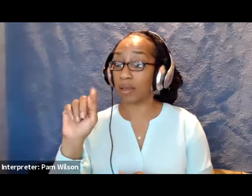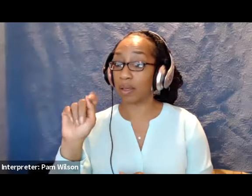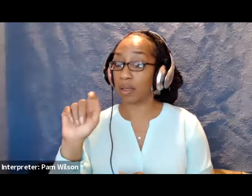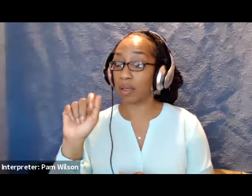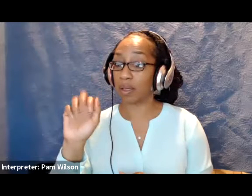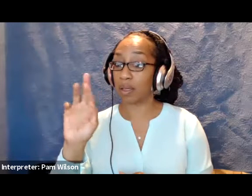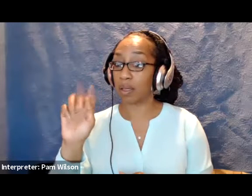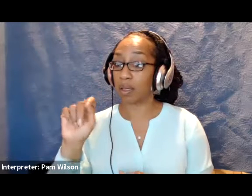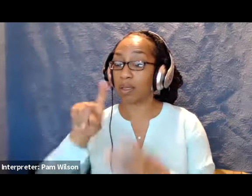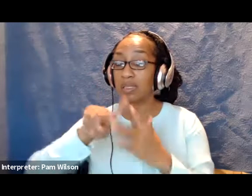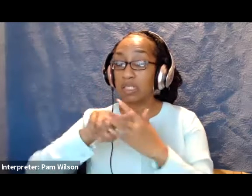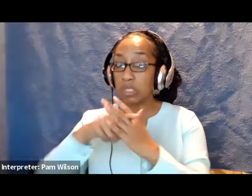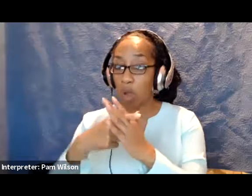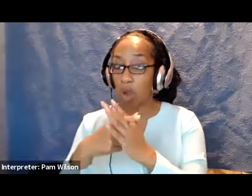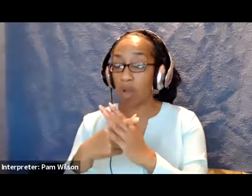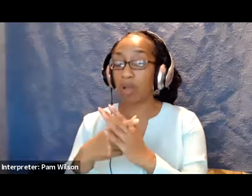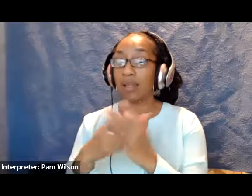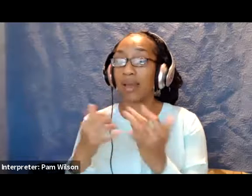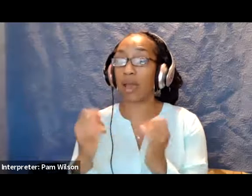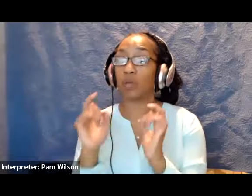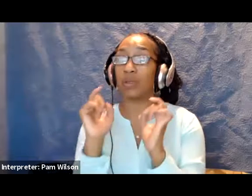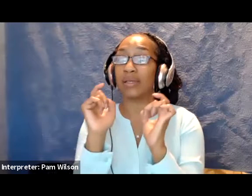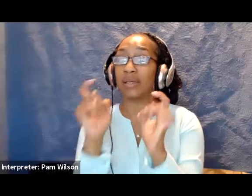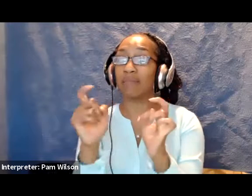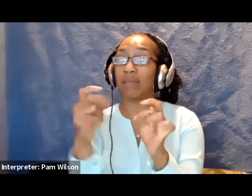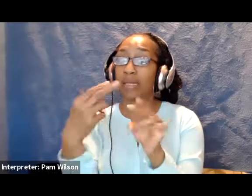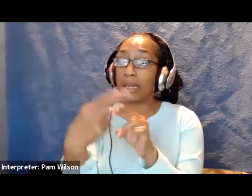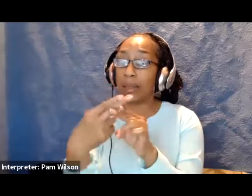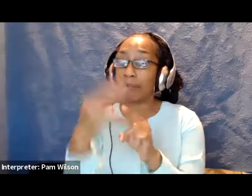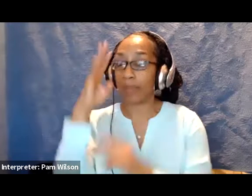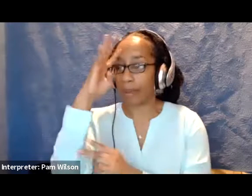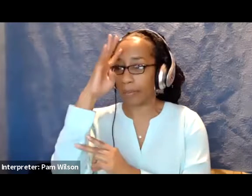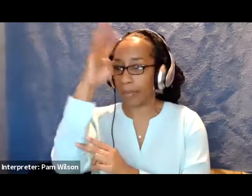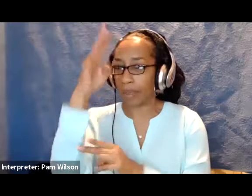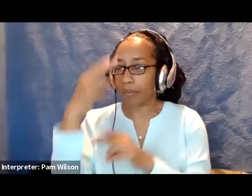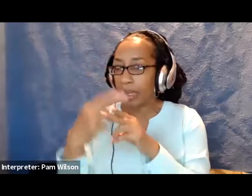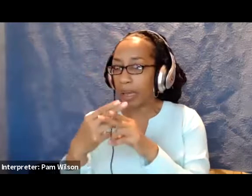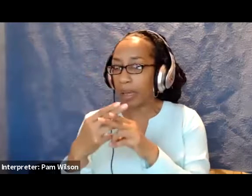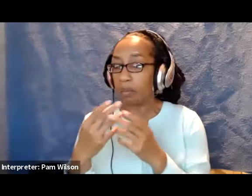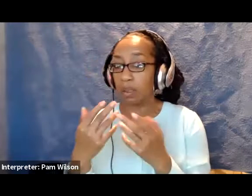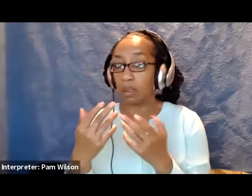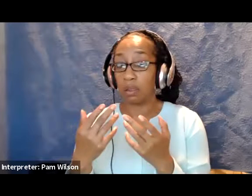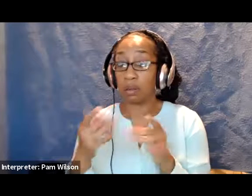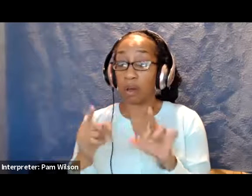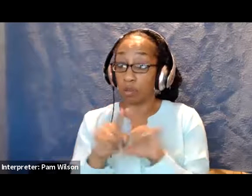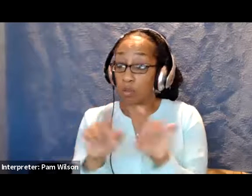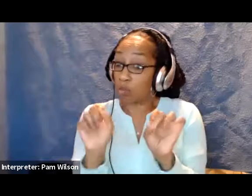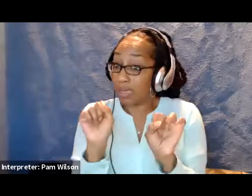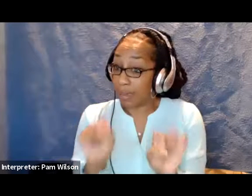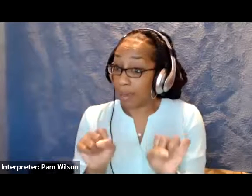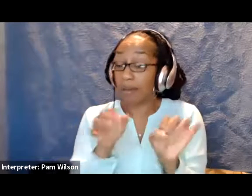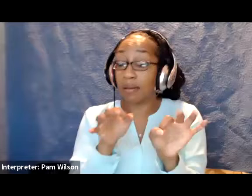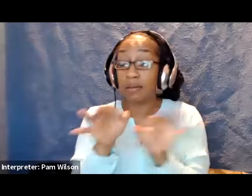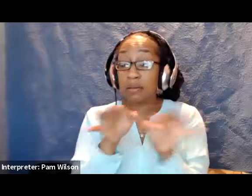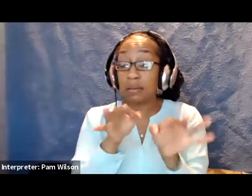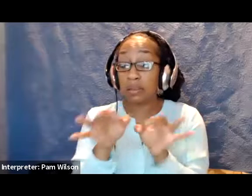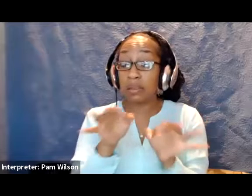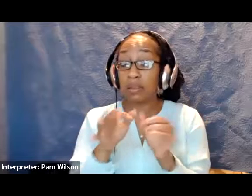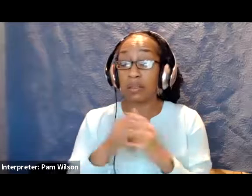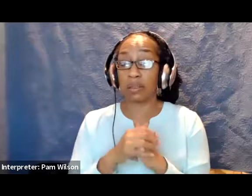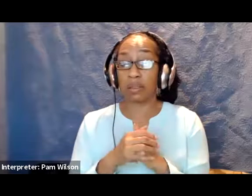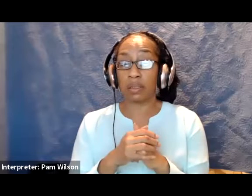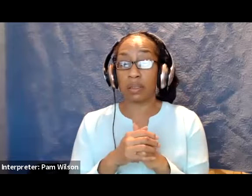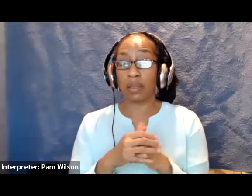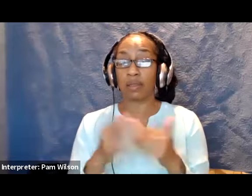webinar. You may want to give it a description, depending on what it is. I have group supervision meetings with